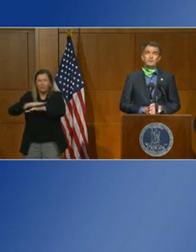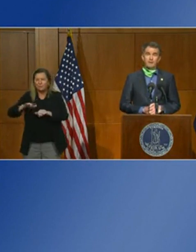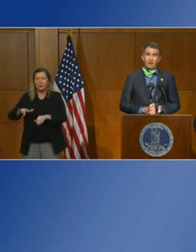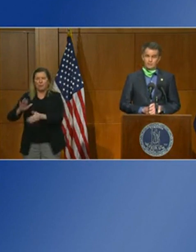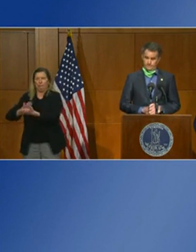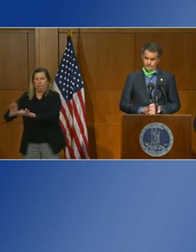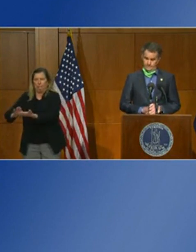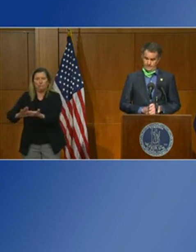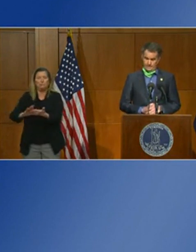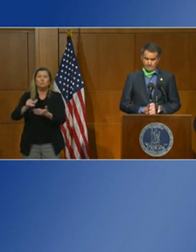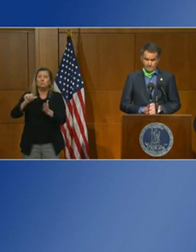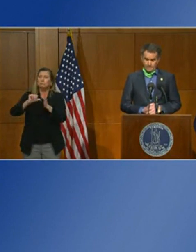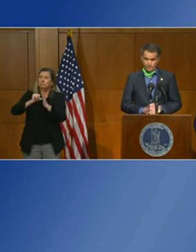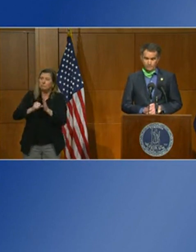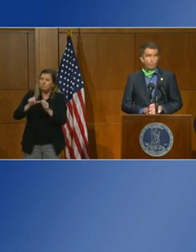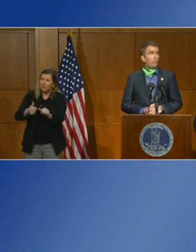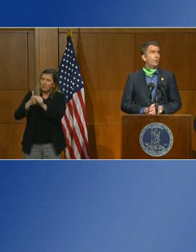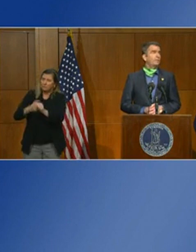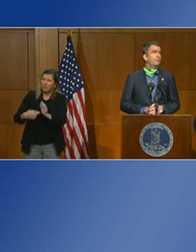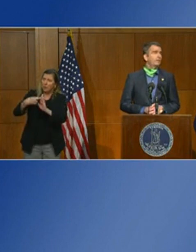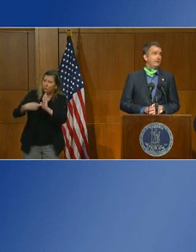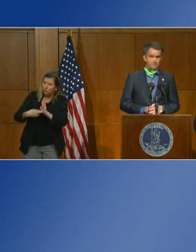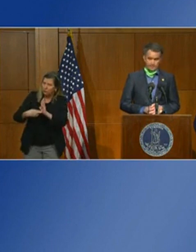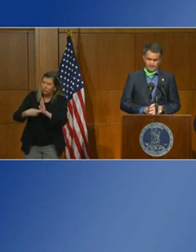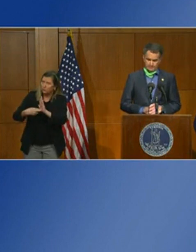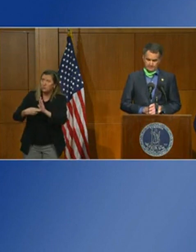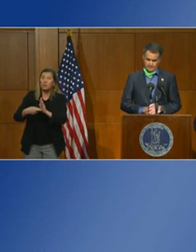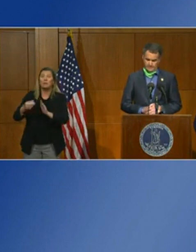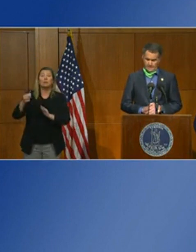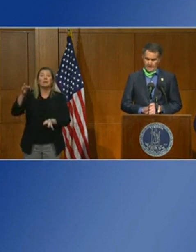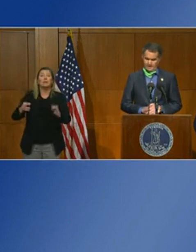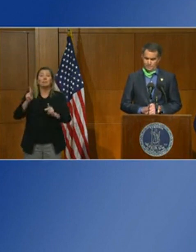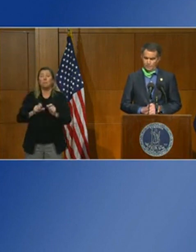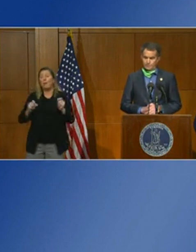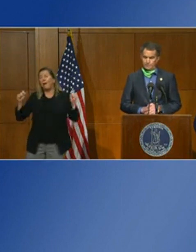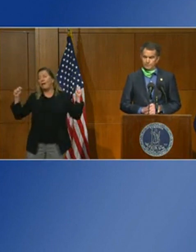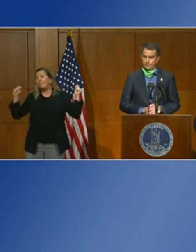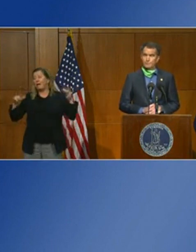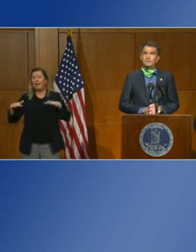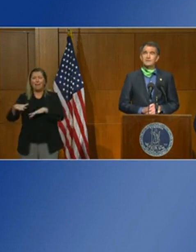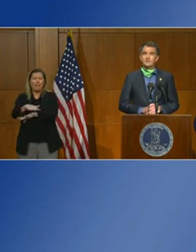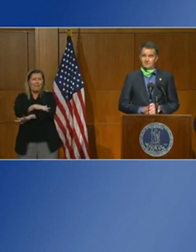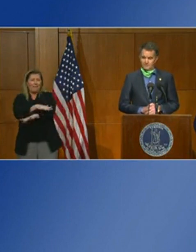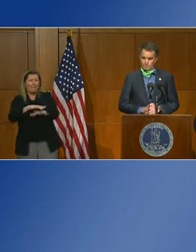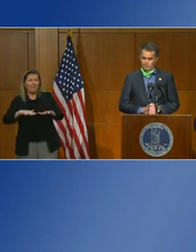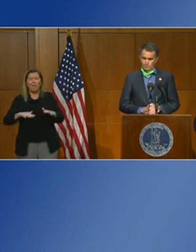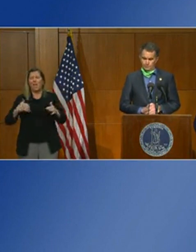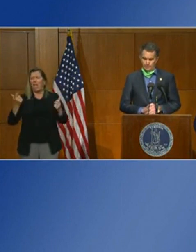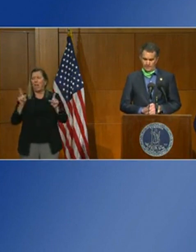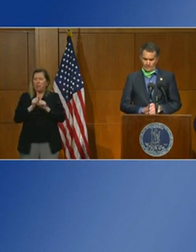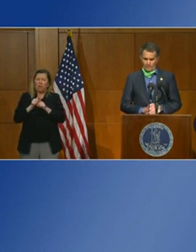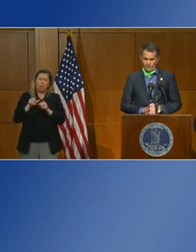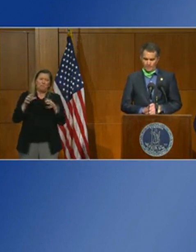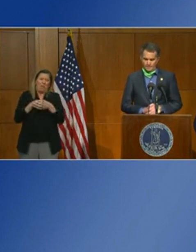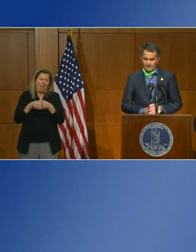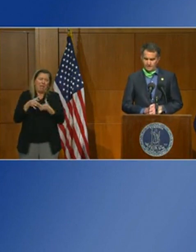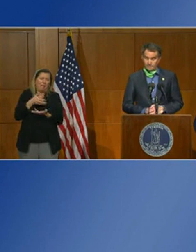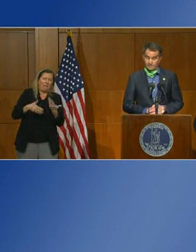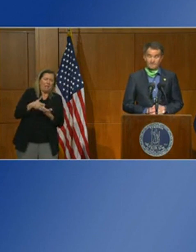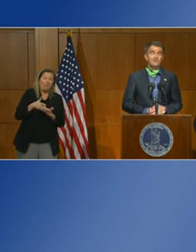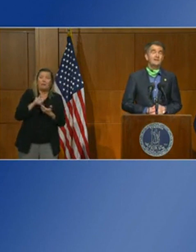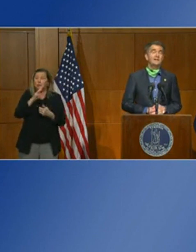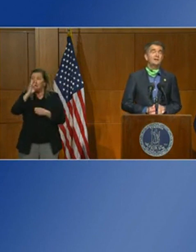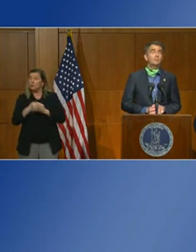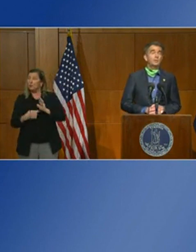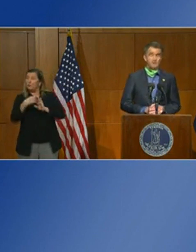be followed. If people swarm these beaches and ignore social distancing rules or the regulations